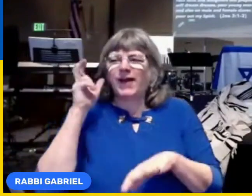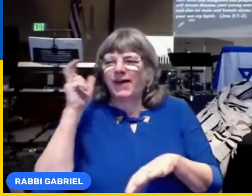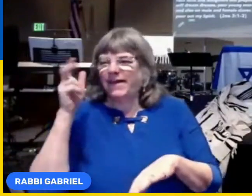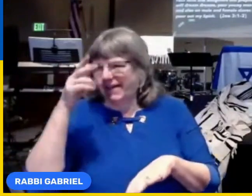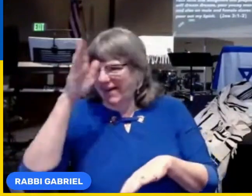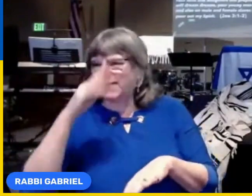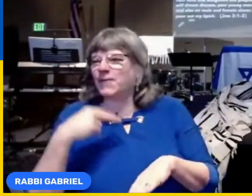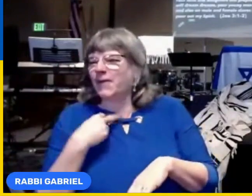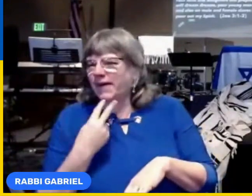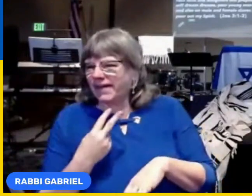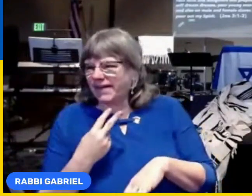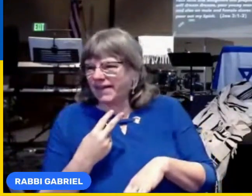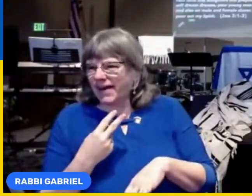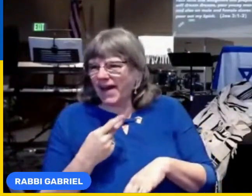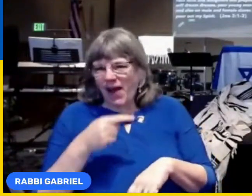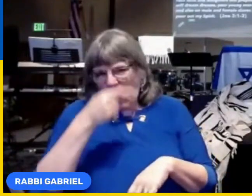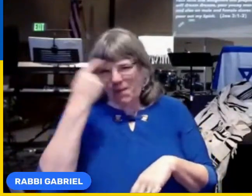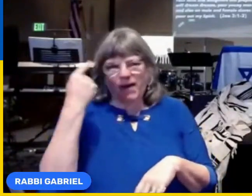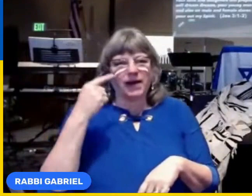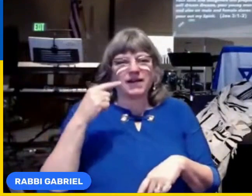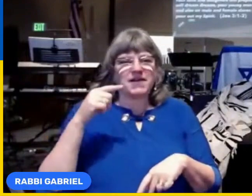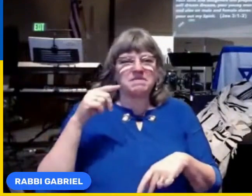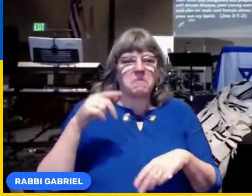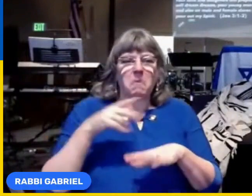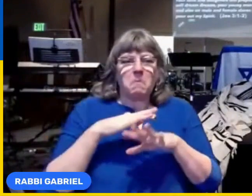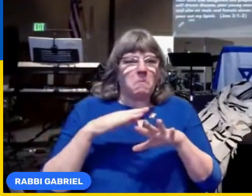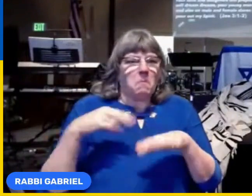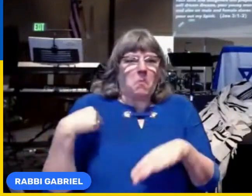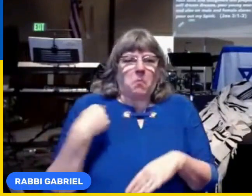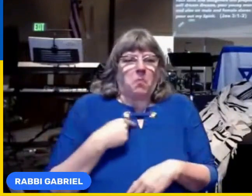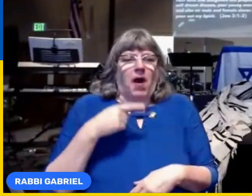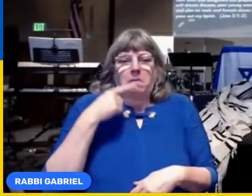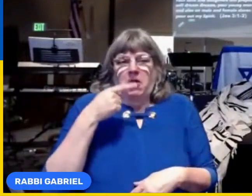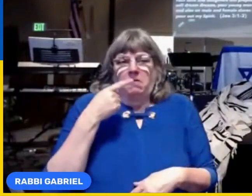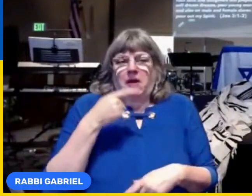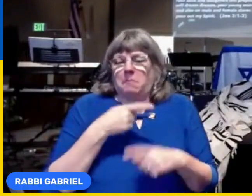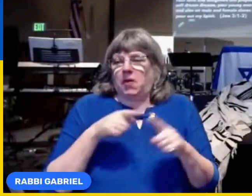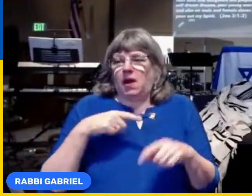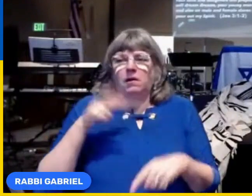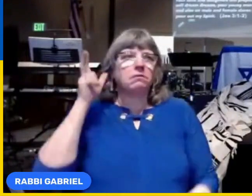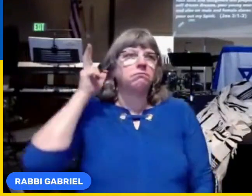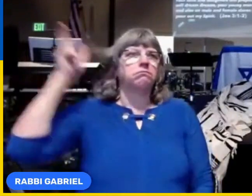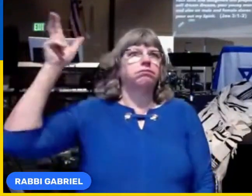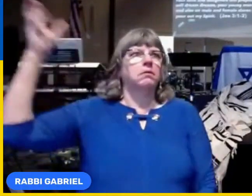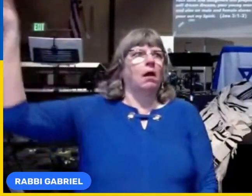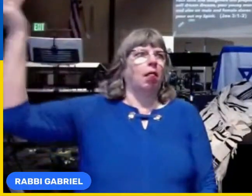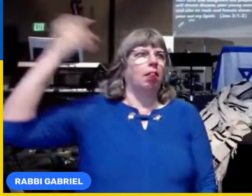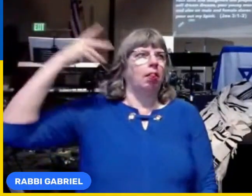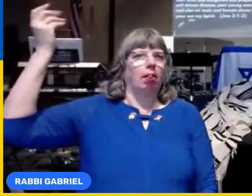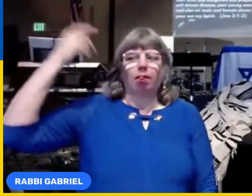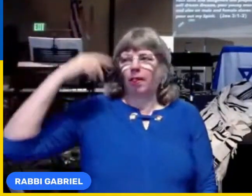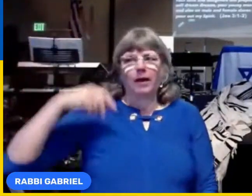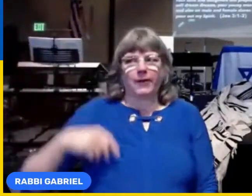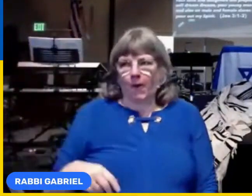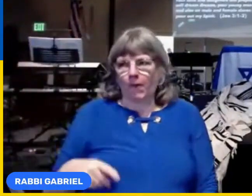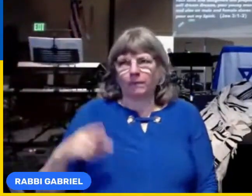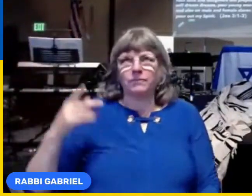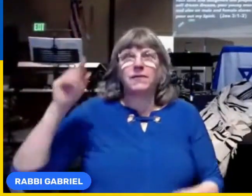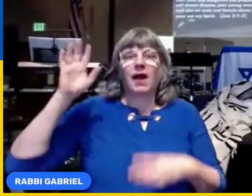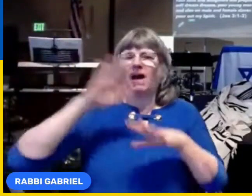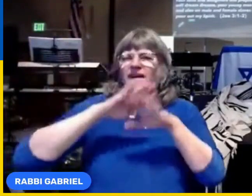said, after this, I will pour my spirit on all humanity. That was an end time verse. That's the verse